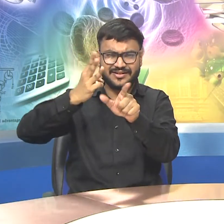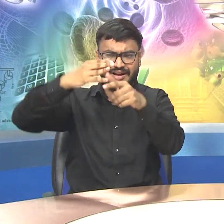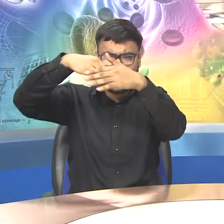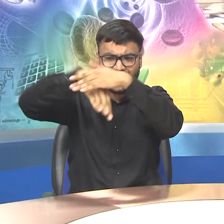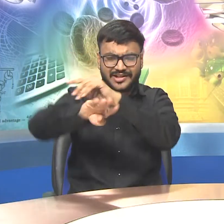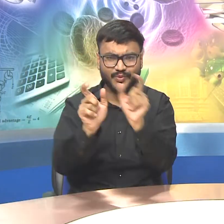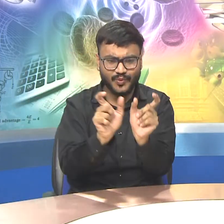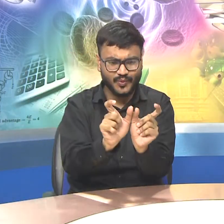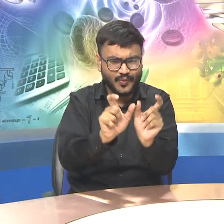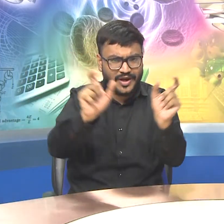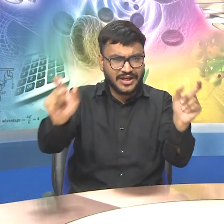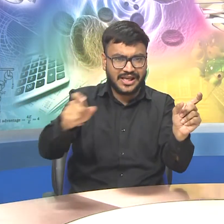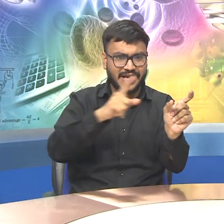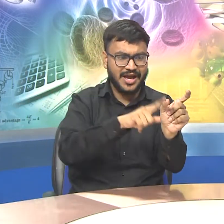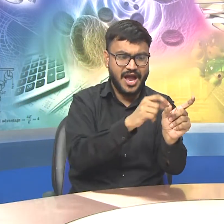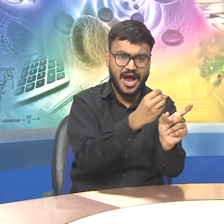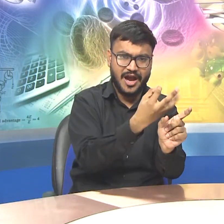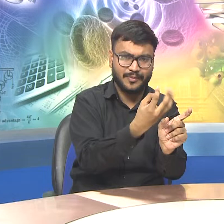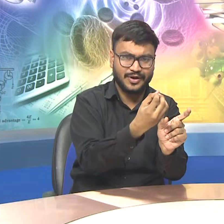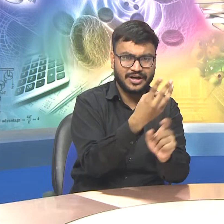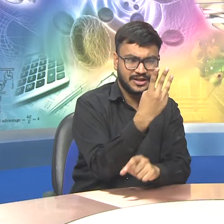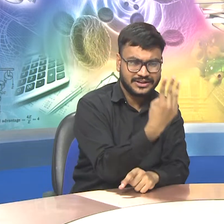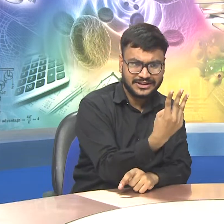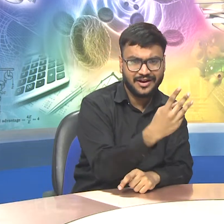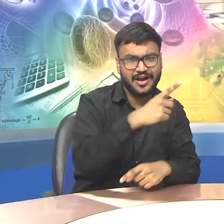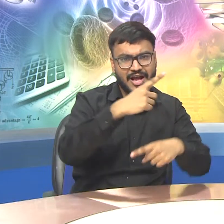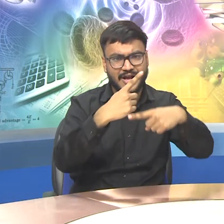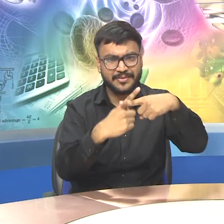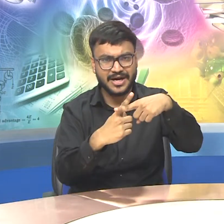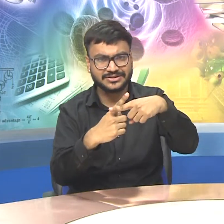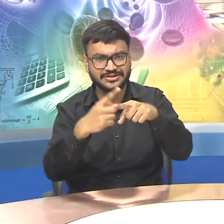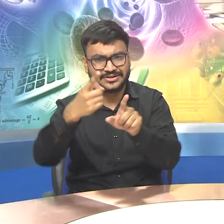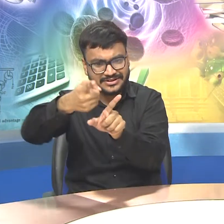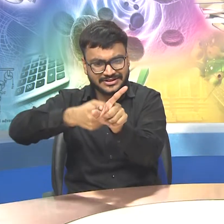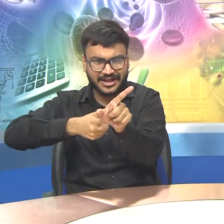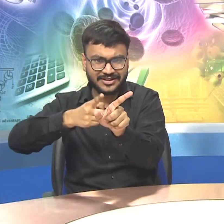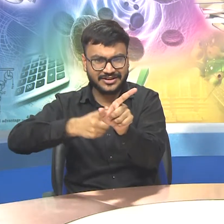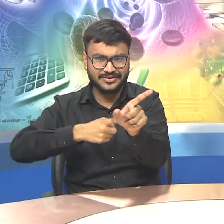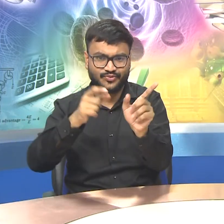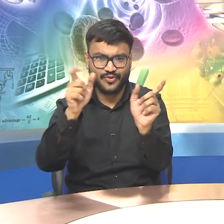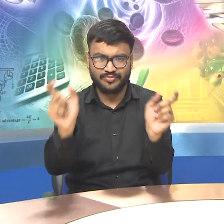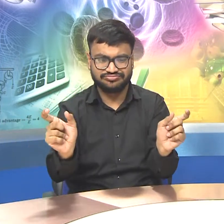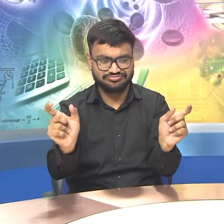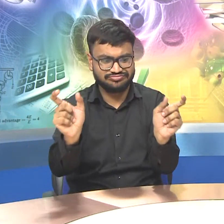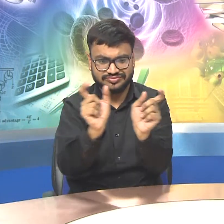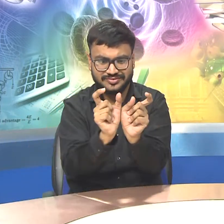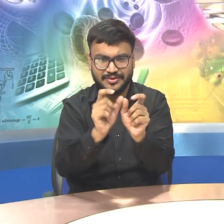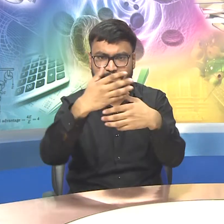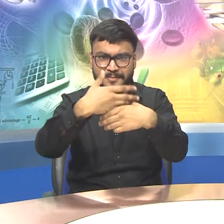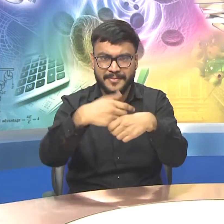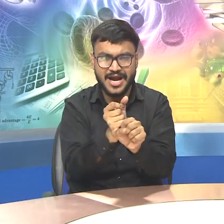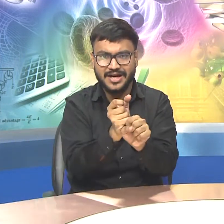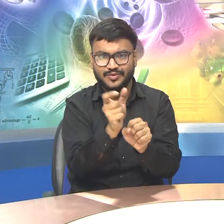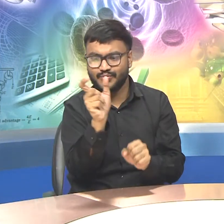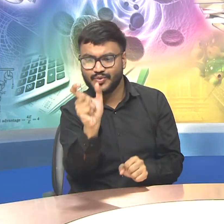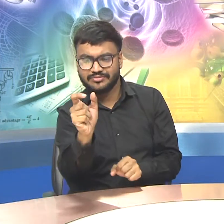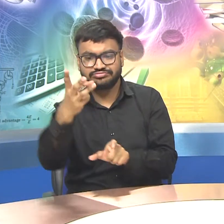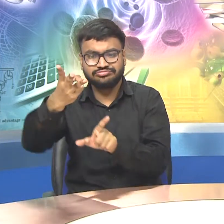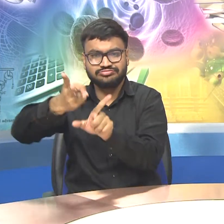year. For 3 years, we use the sign of 3, which is number, and the sign of year.